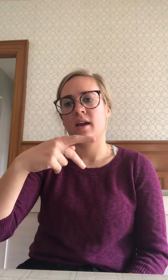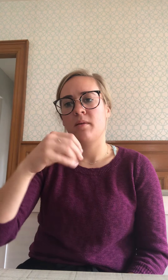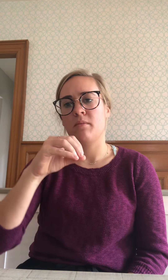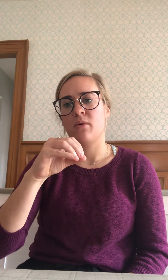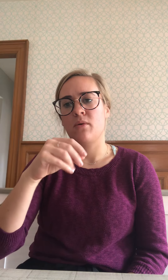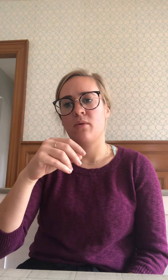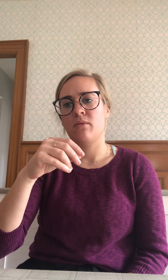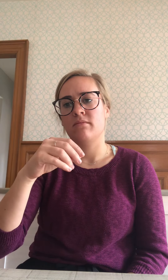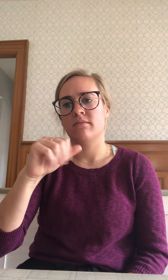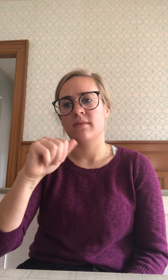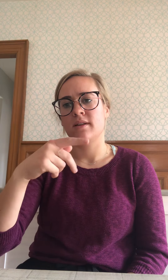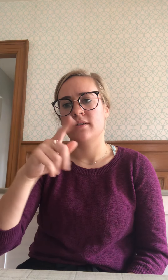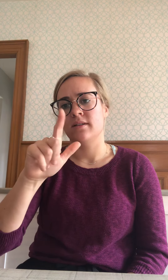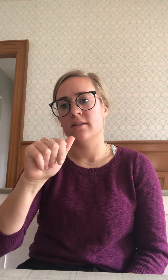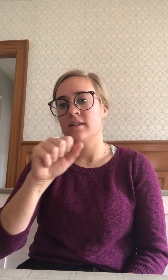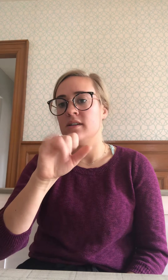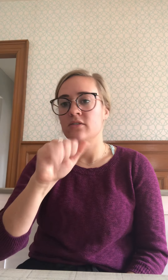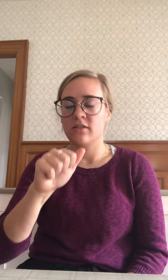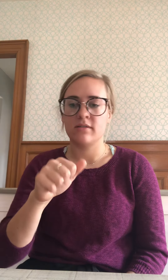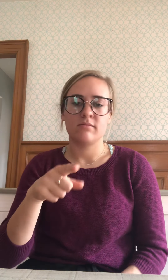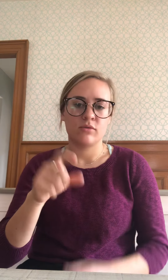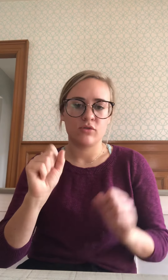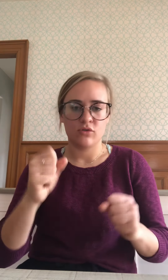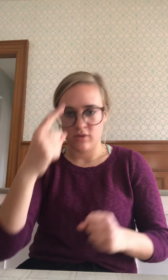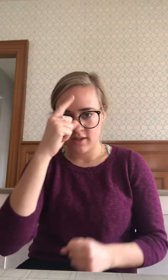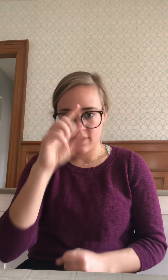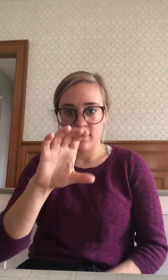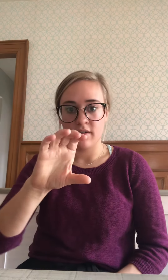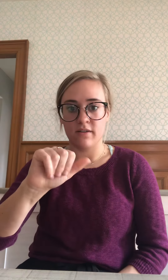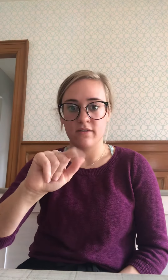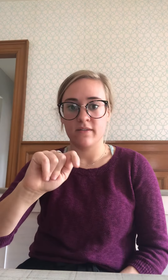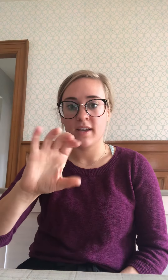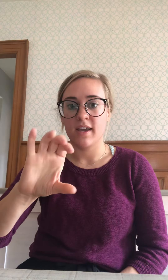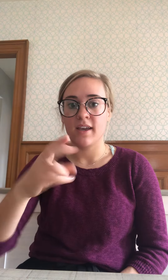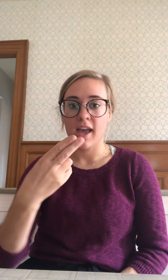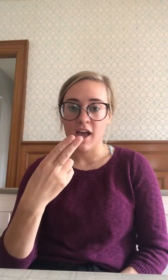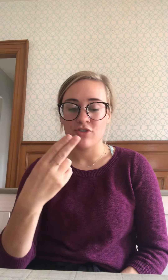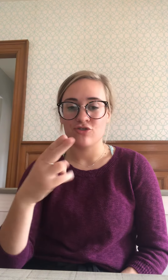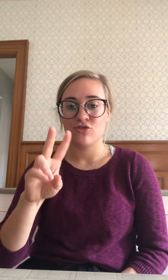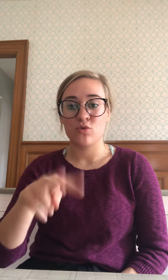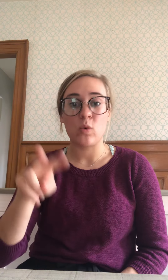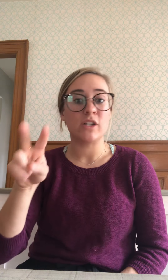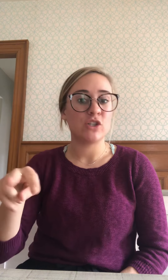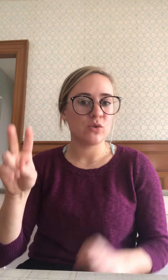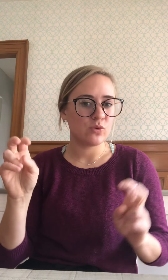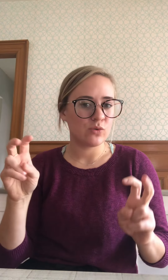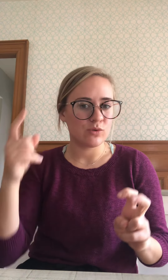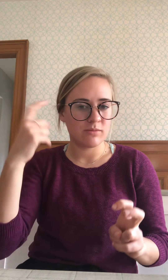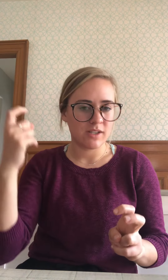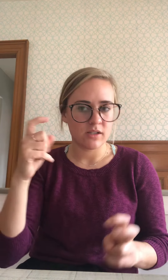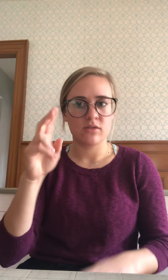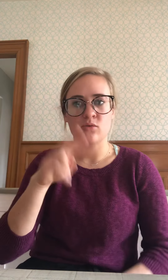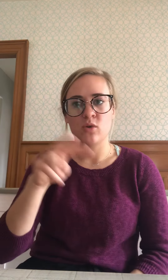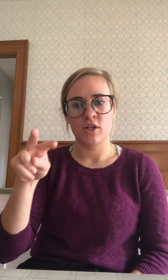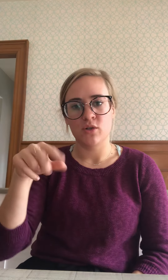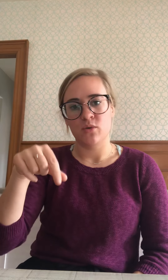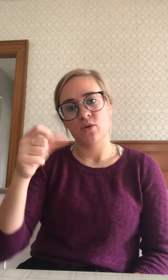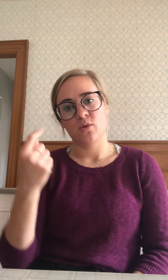features is CATCH, and you can think of CATCH22 because this is 22q11. The C stands for